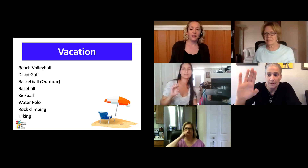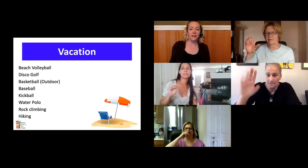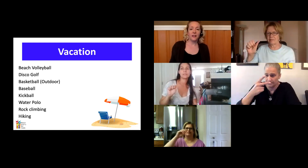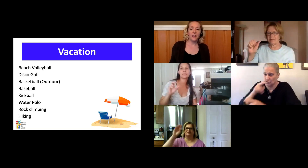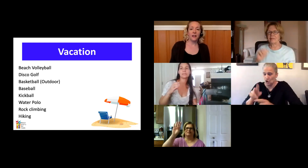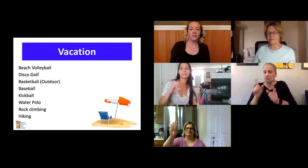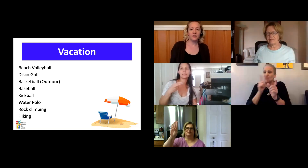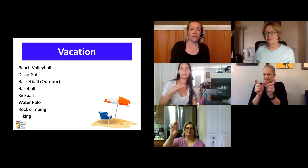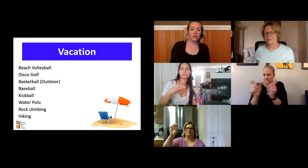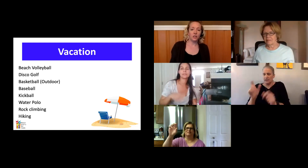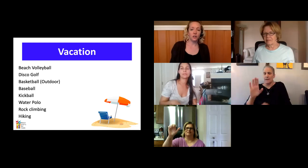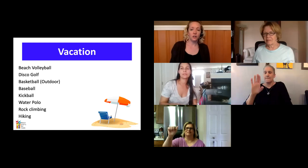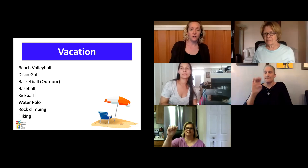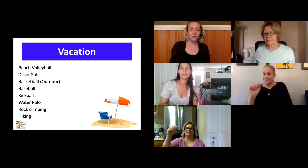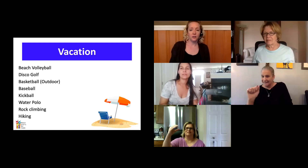B-E-A-C-H.